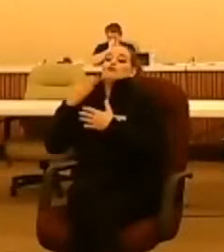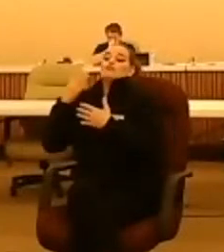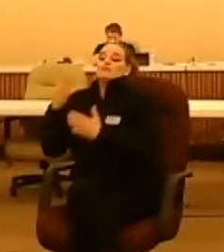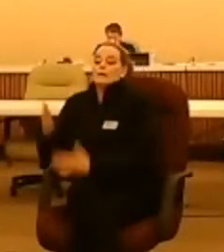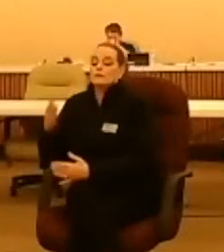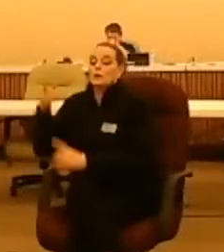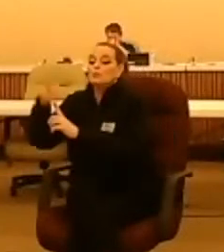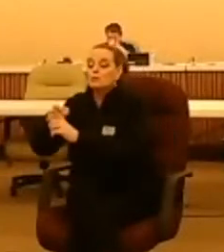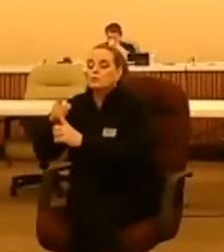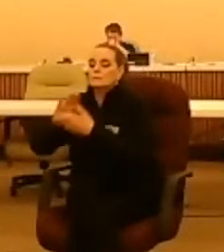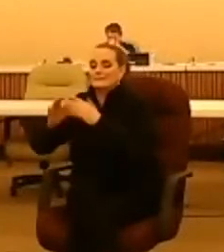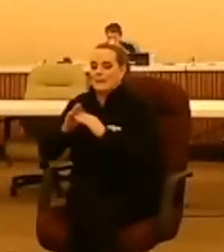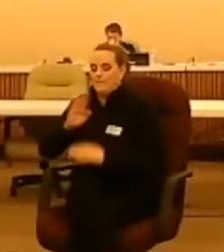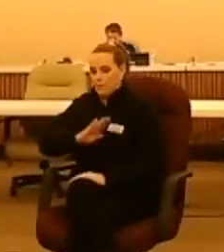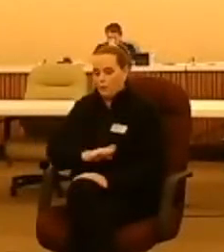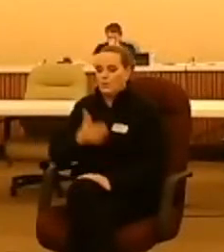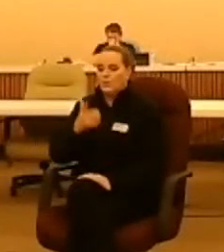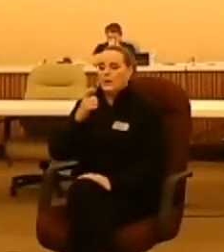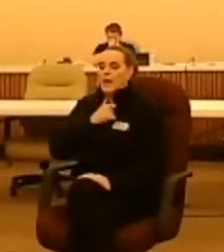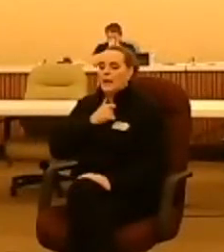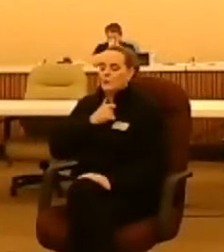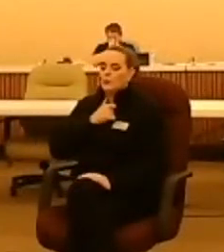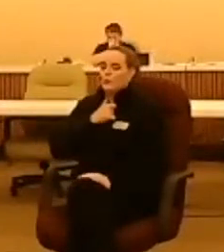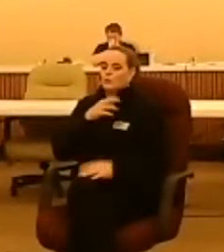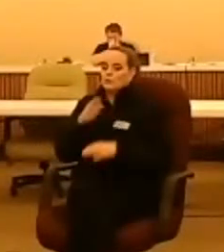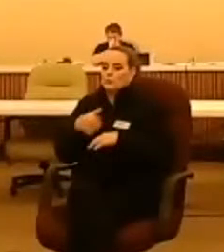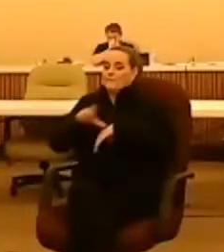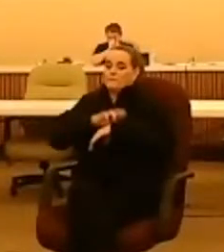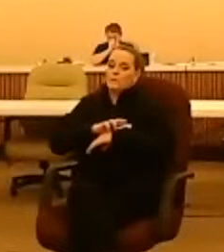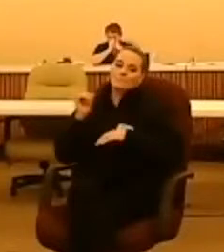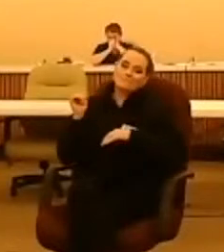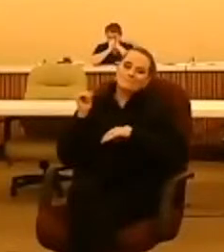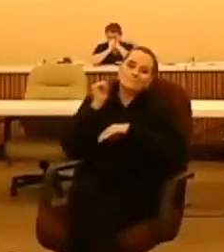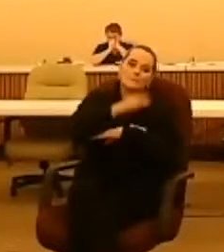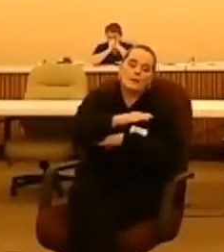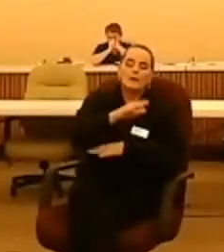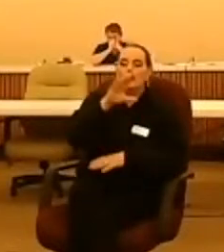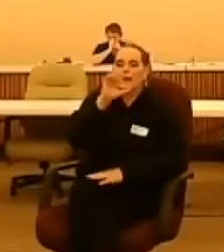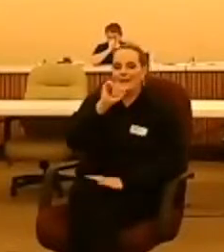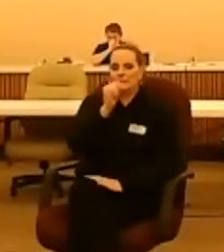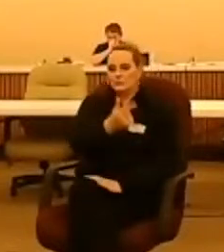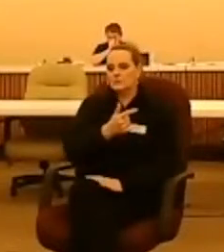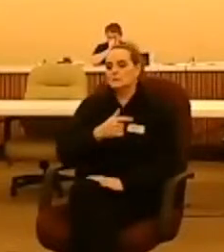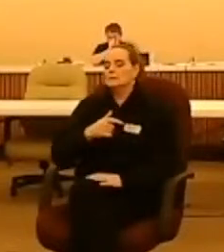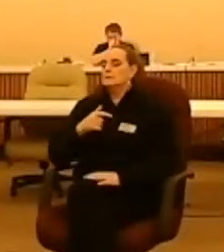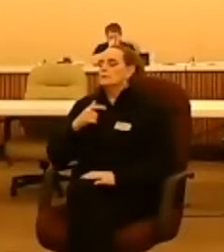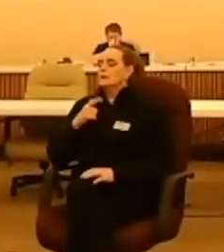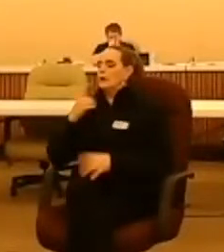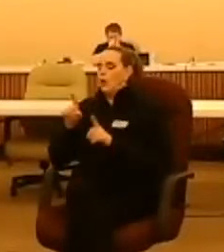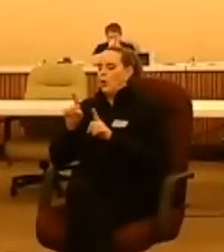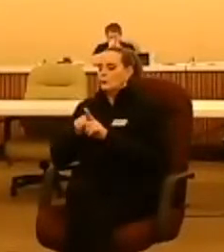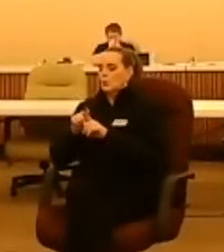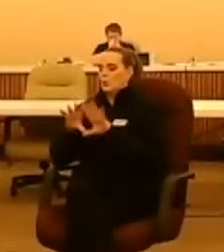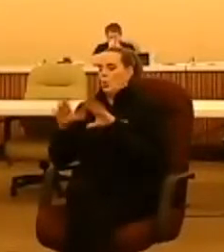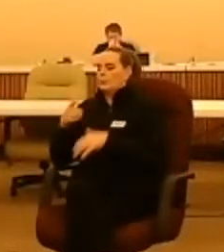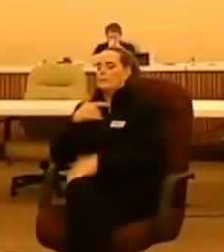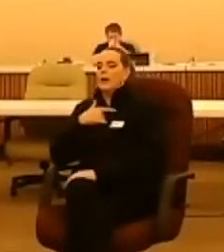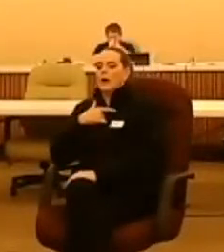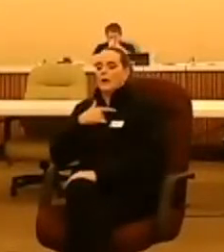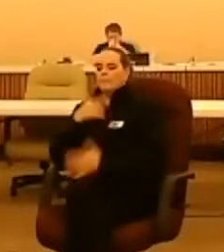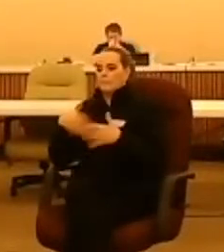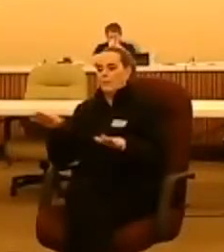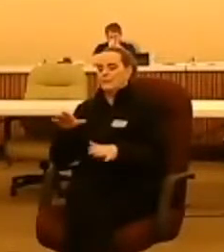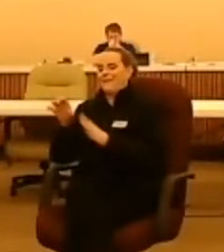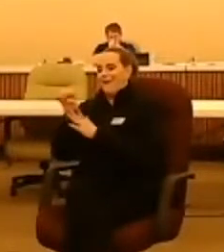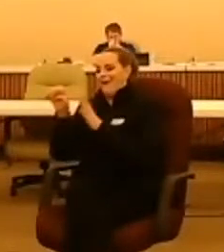town board, but also make a referral to the Attorney General's Bureau of Public Ethics at a minimum.